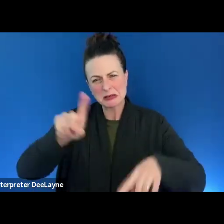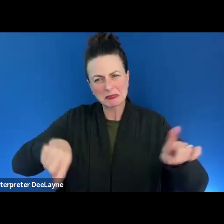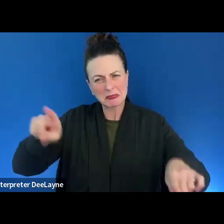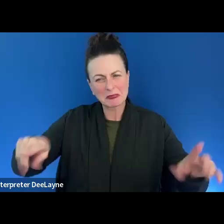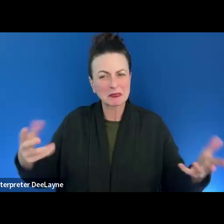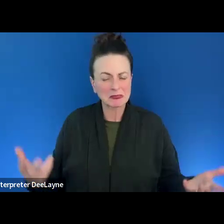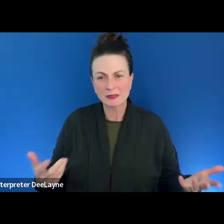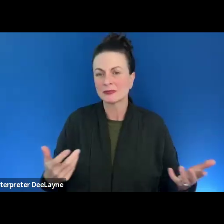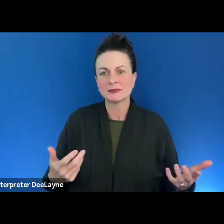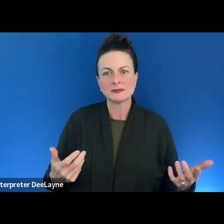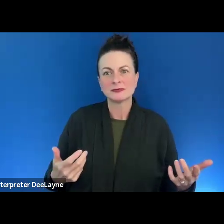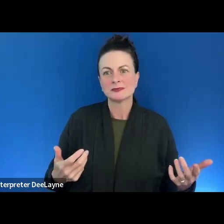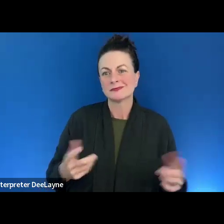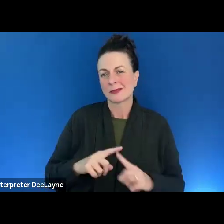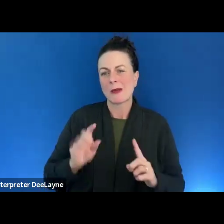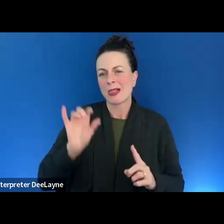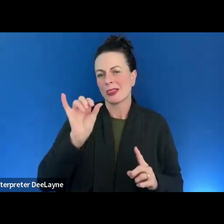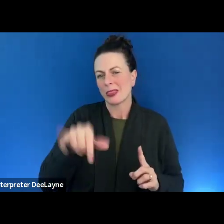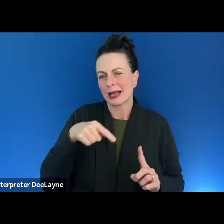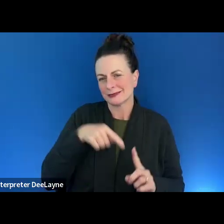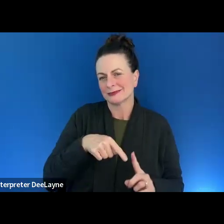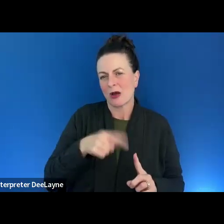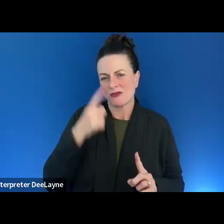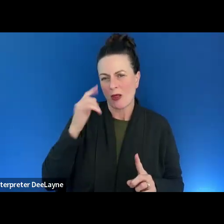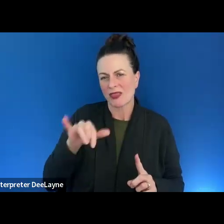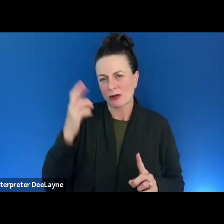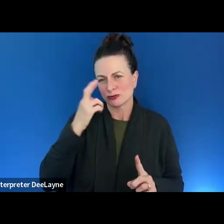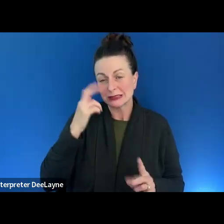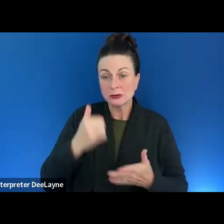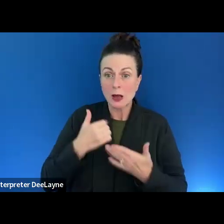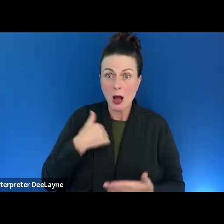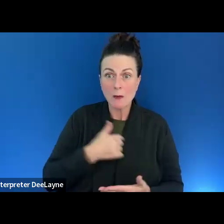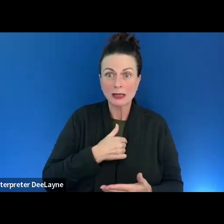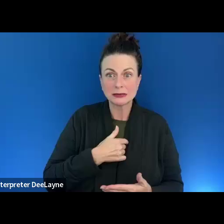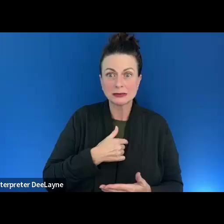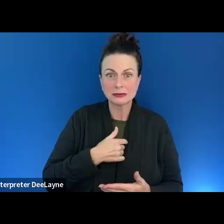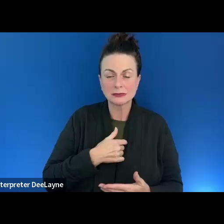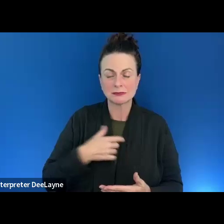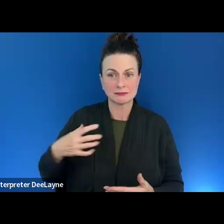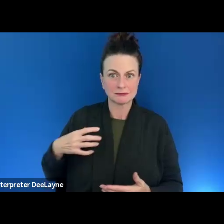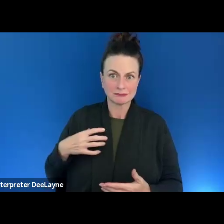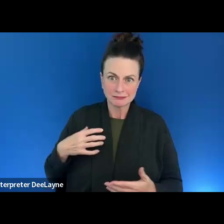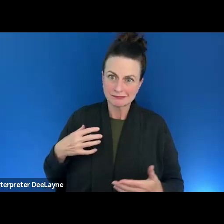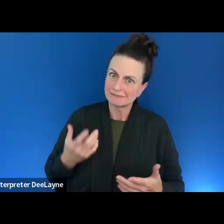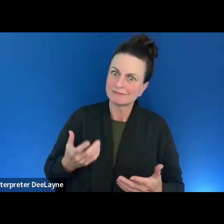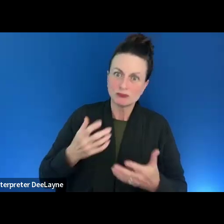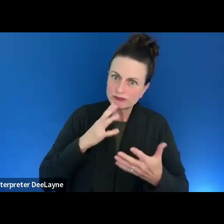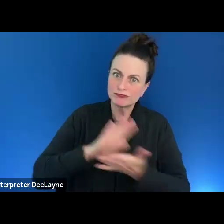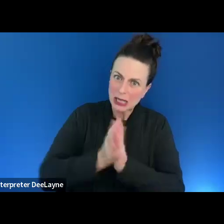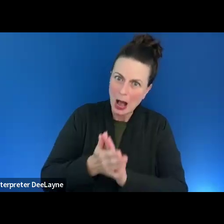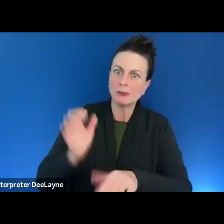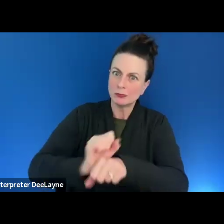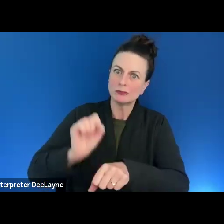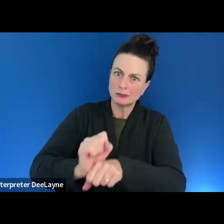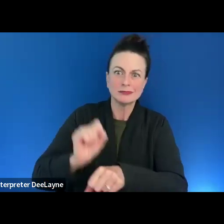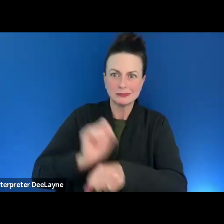Other ones need a little bit of work, but that is what they exist for, is really to help us acquire gainful employment. So I have here mentioned